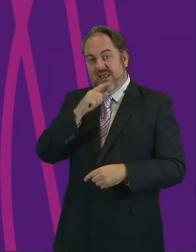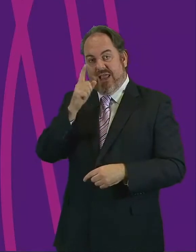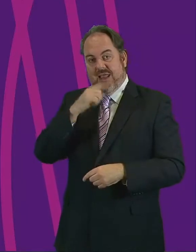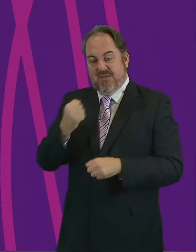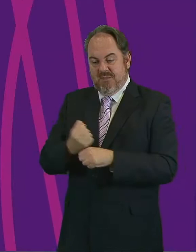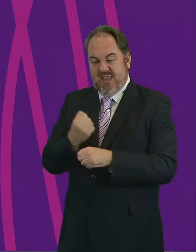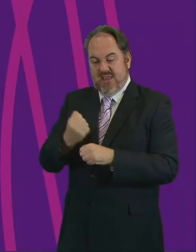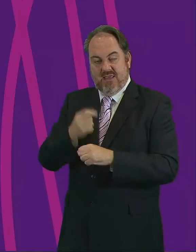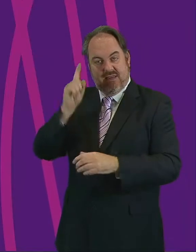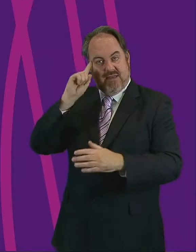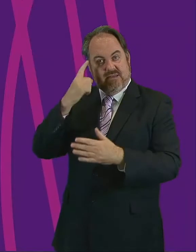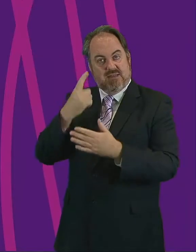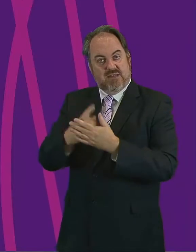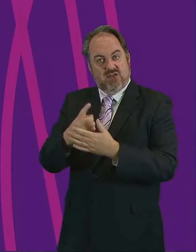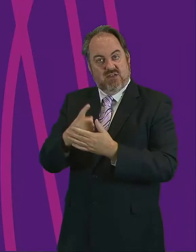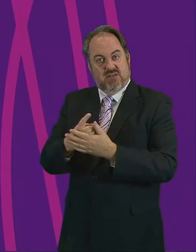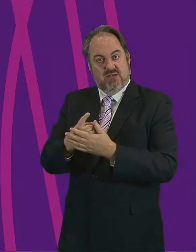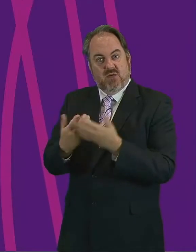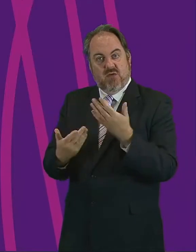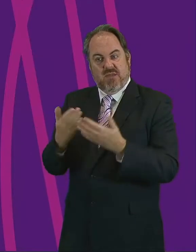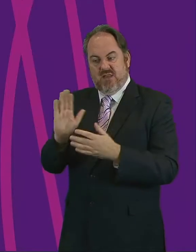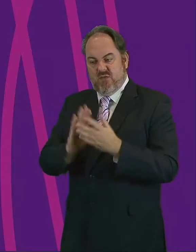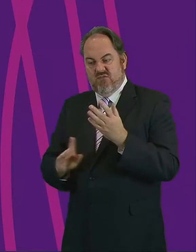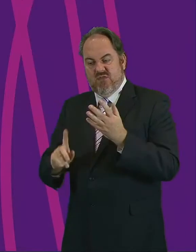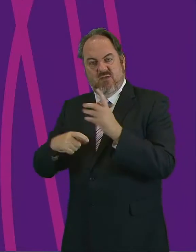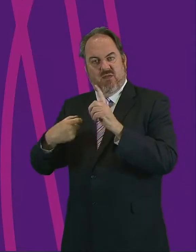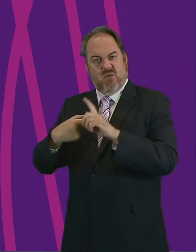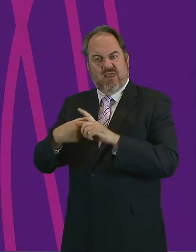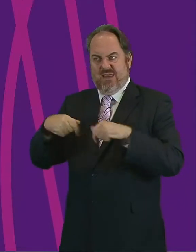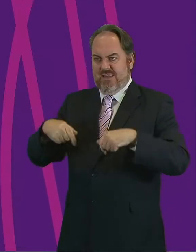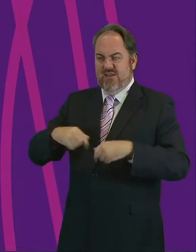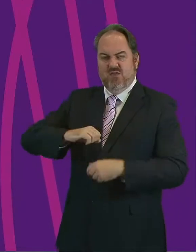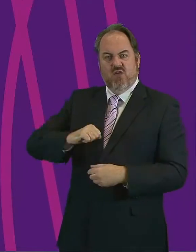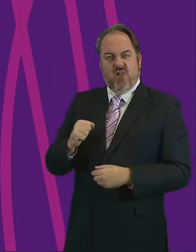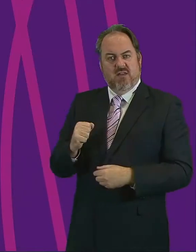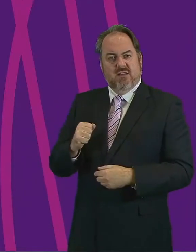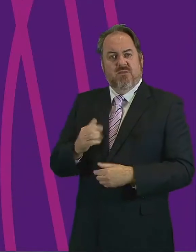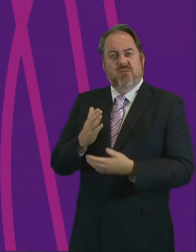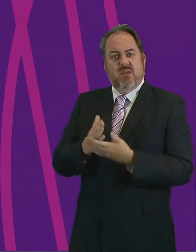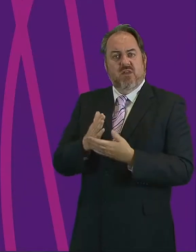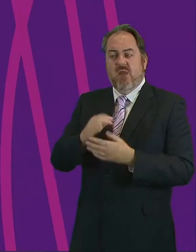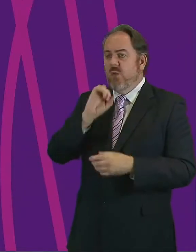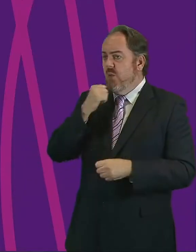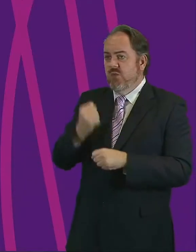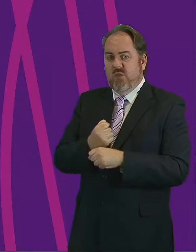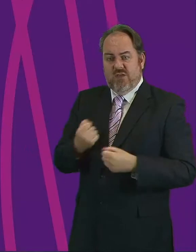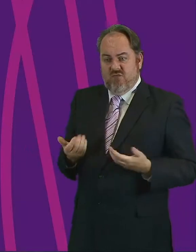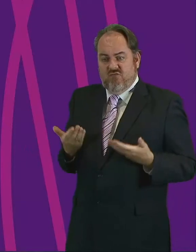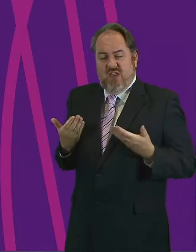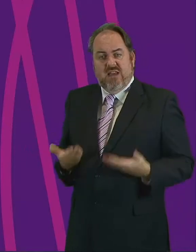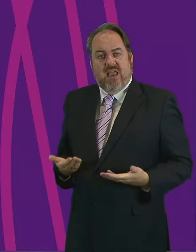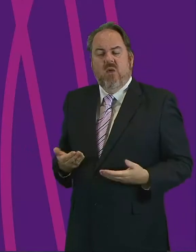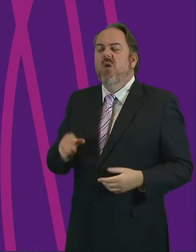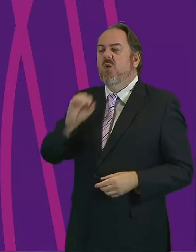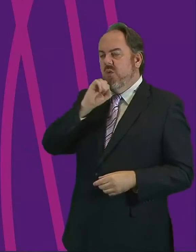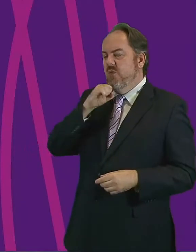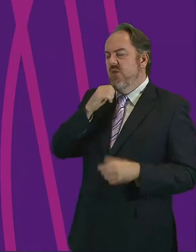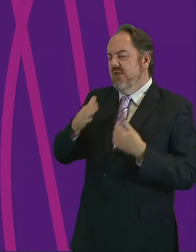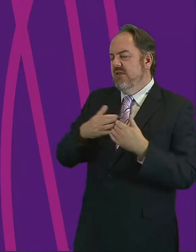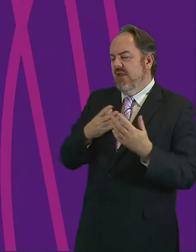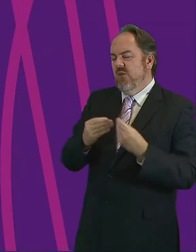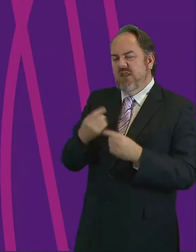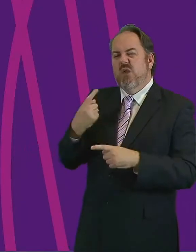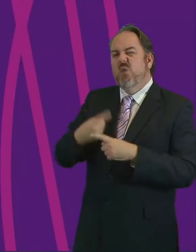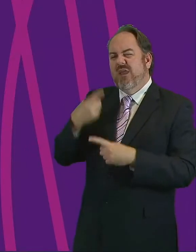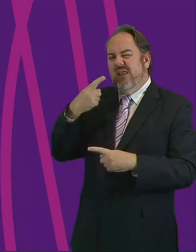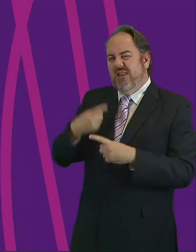decisions that are made elsewhere. In terms of why it cannot be done immediately, that is, we will respond as quickly as we can in the